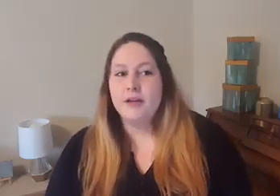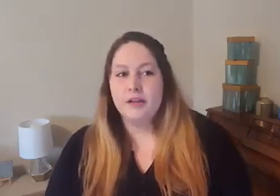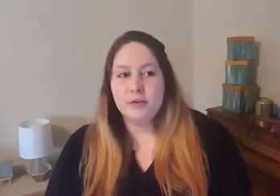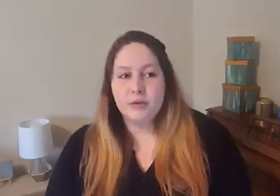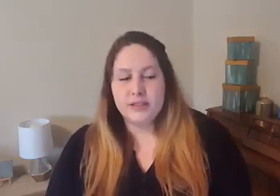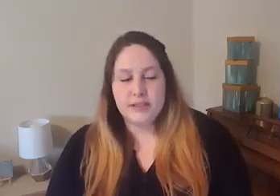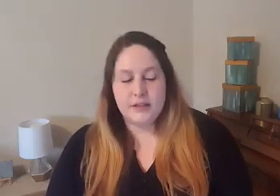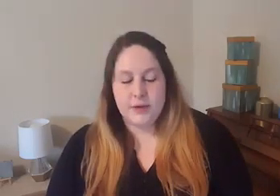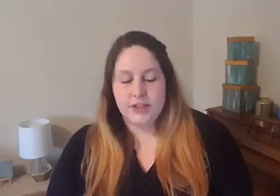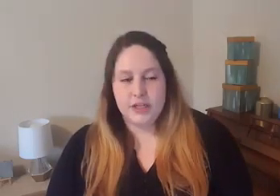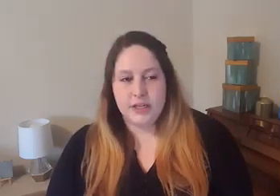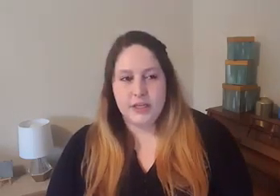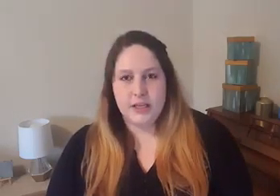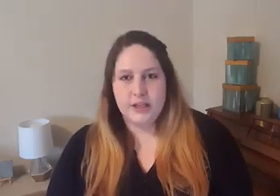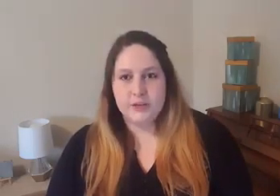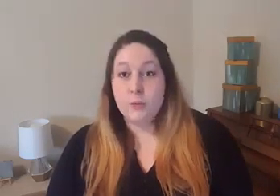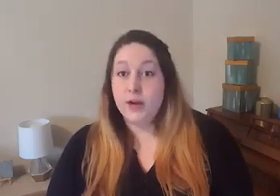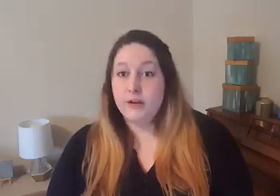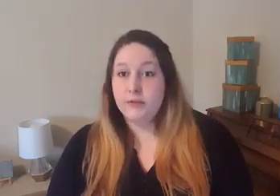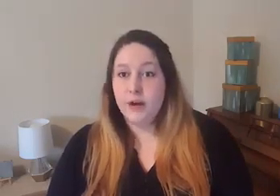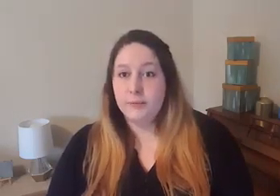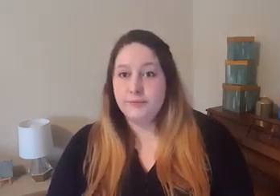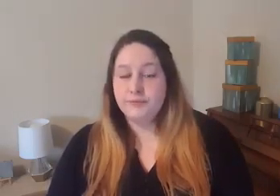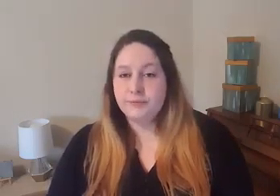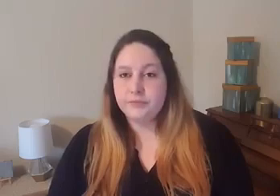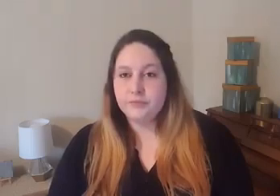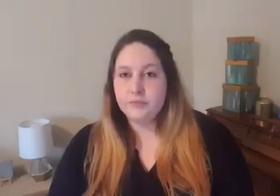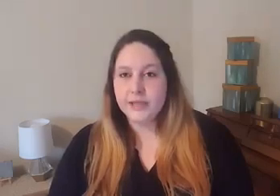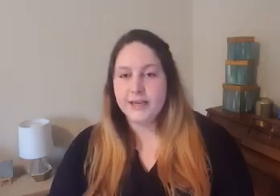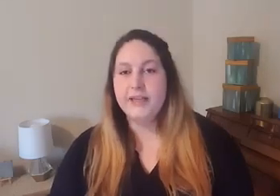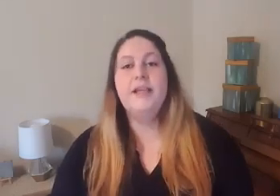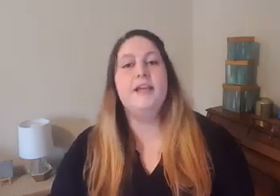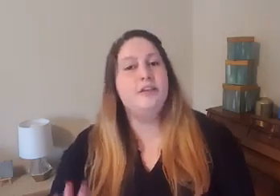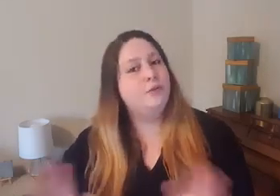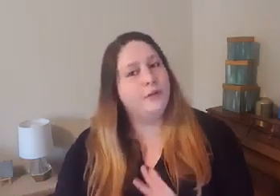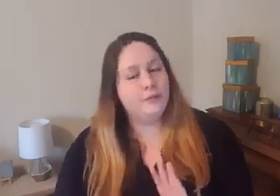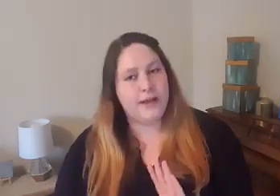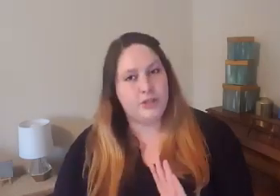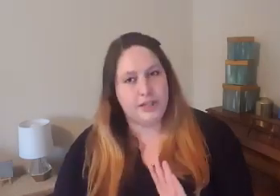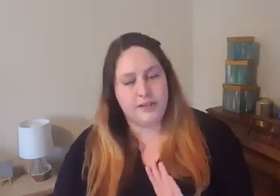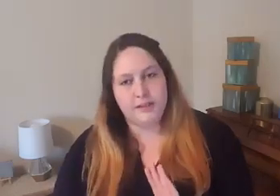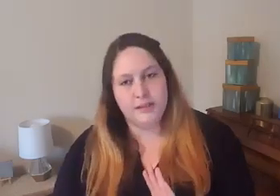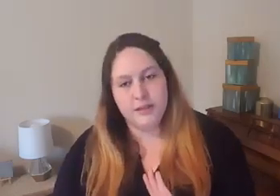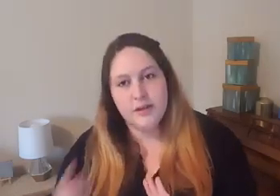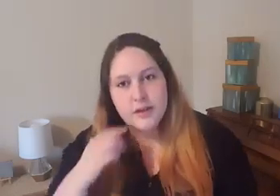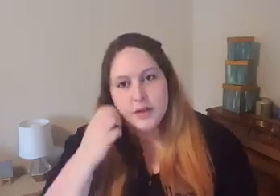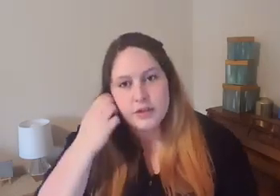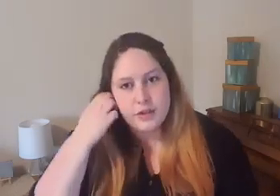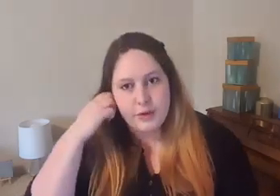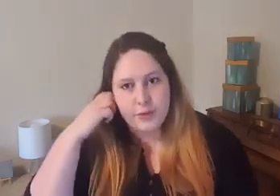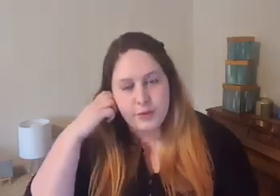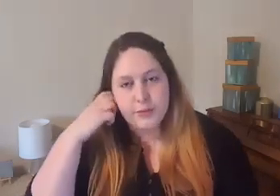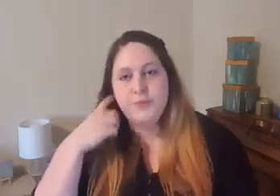Another cool question is where you're from. And again, you rearrange it to